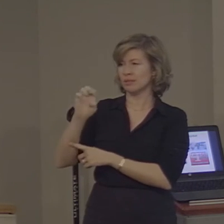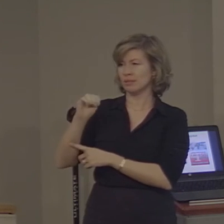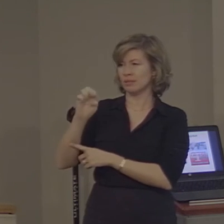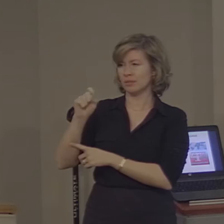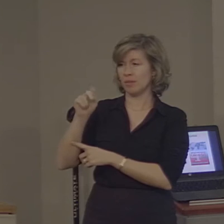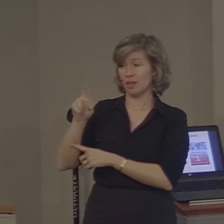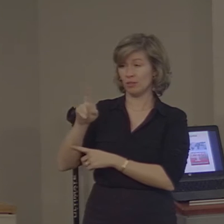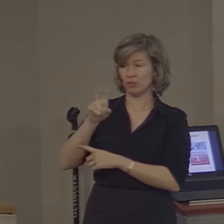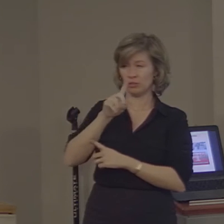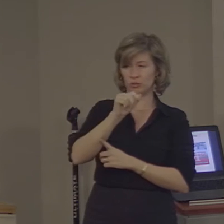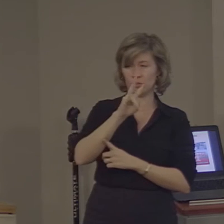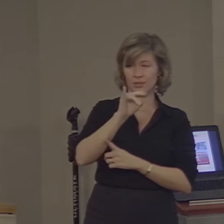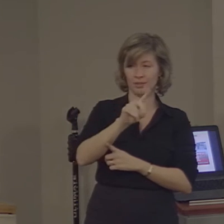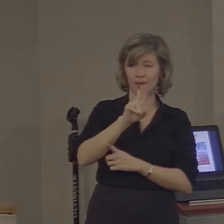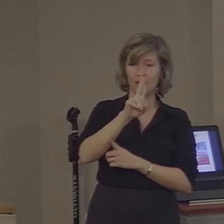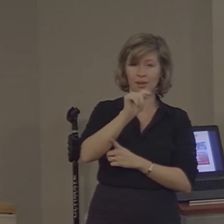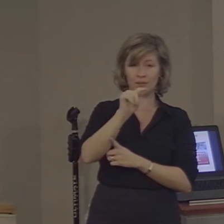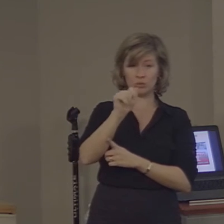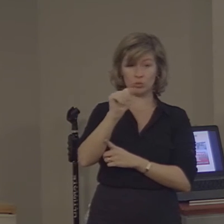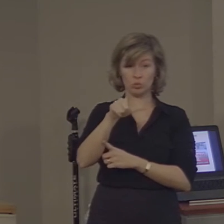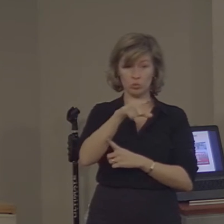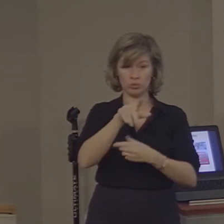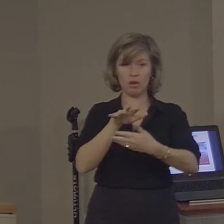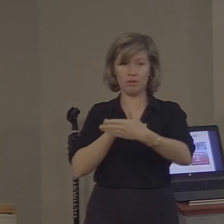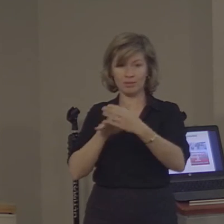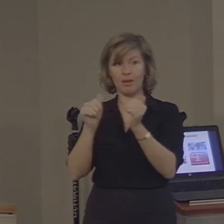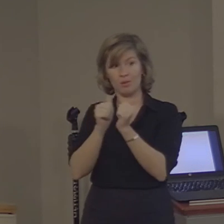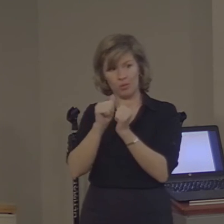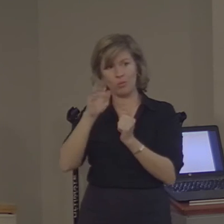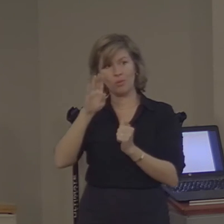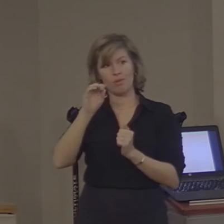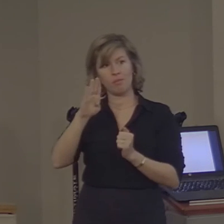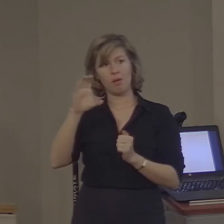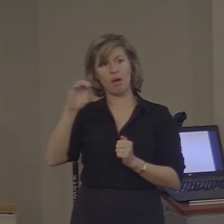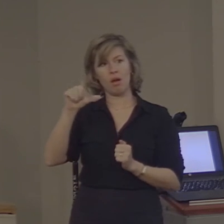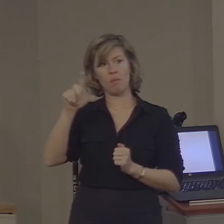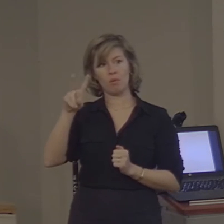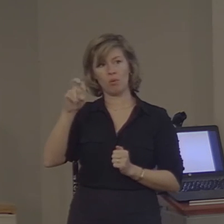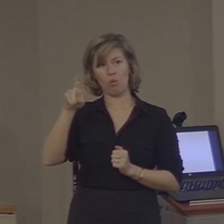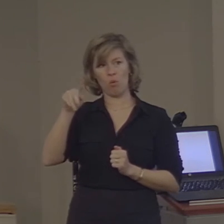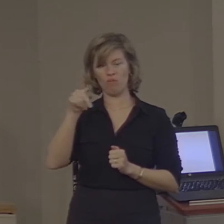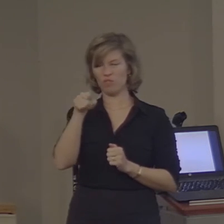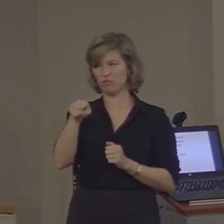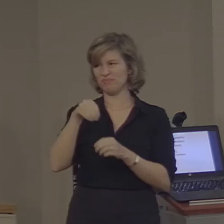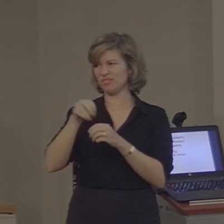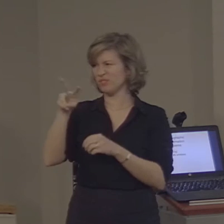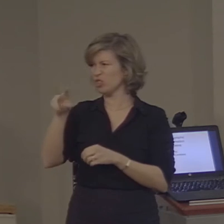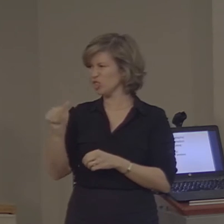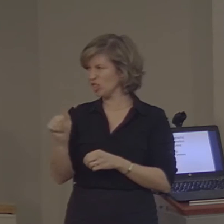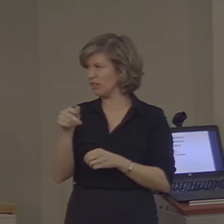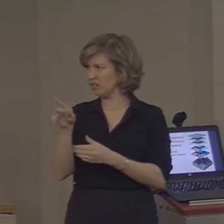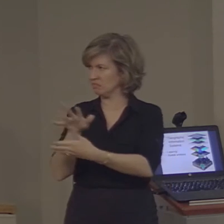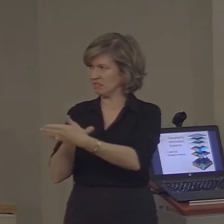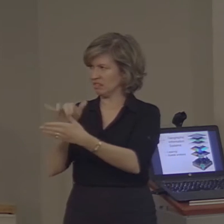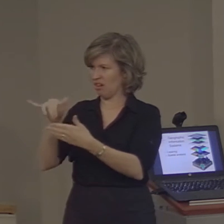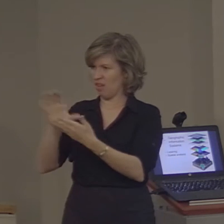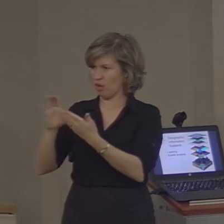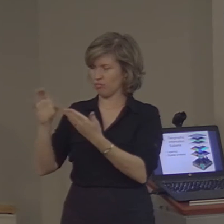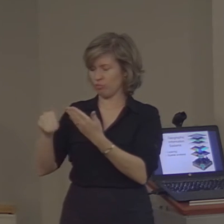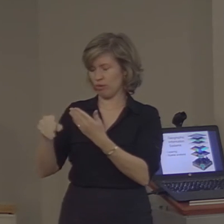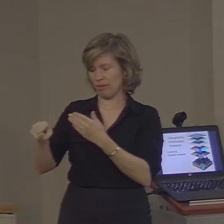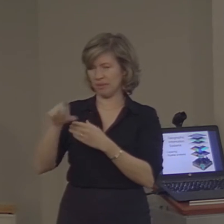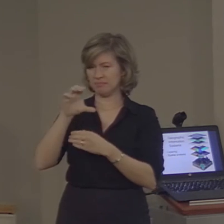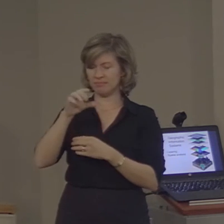studied together with Bob Colvard in Virginia. So it's learning to